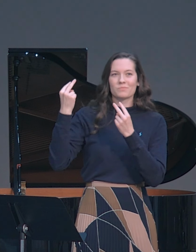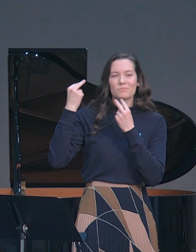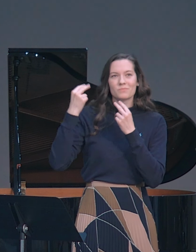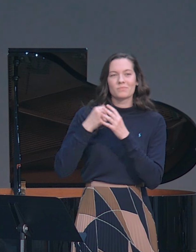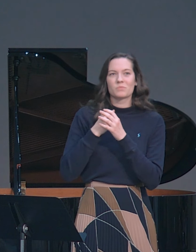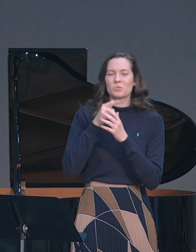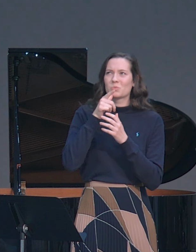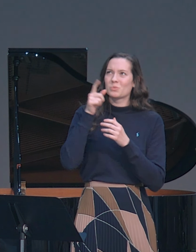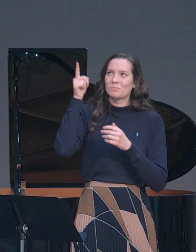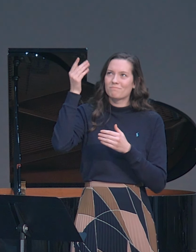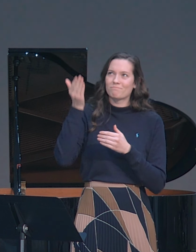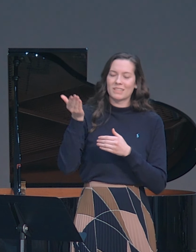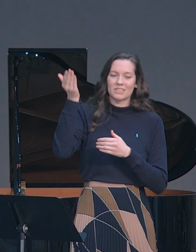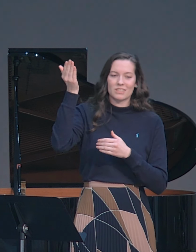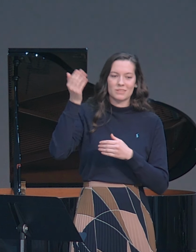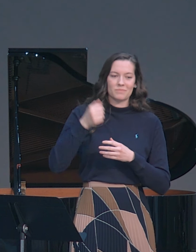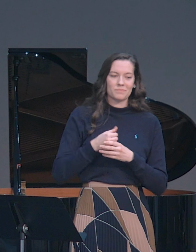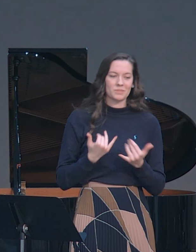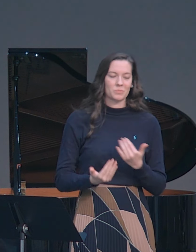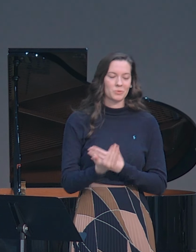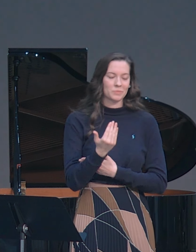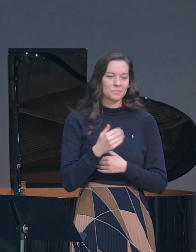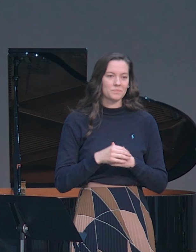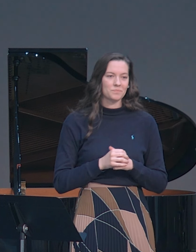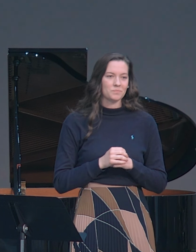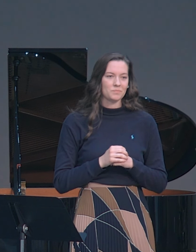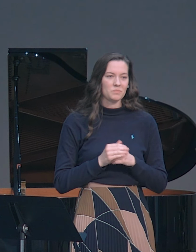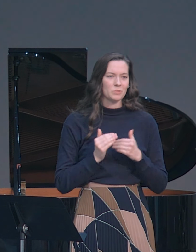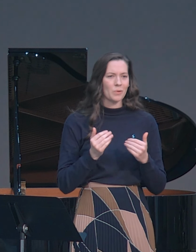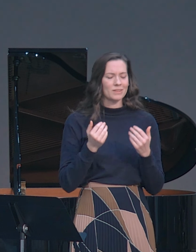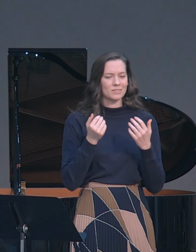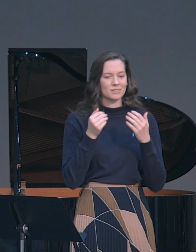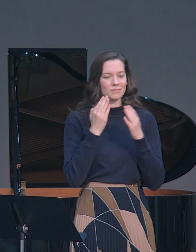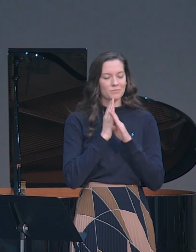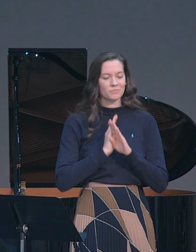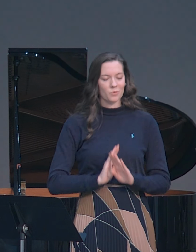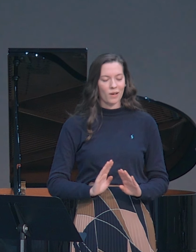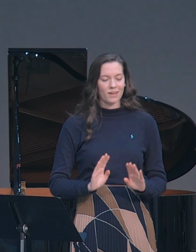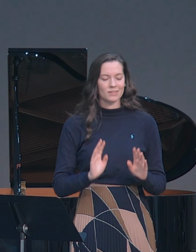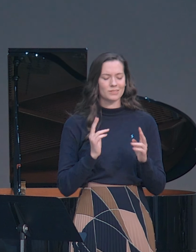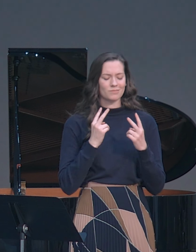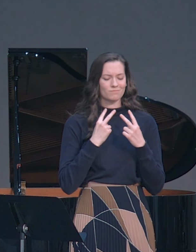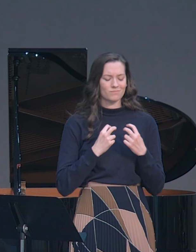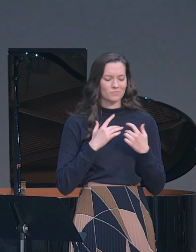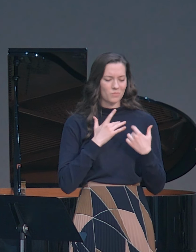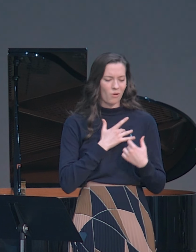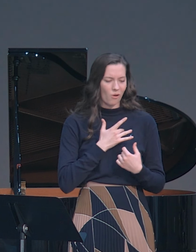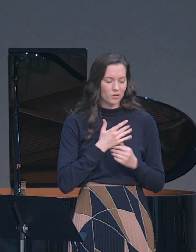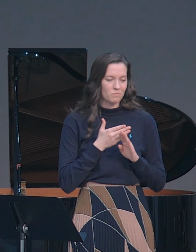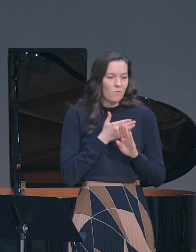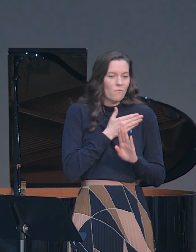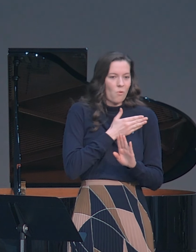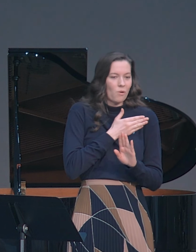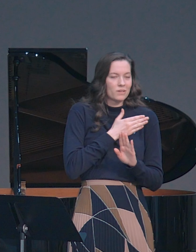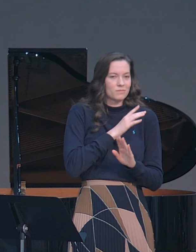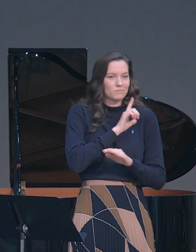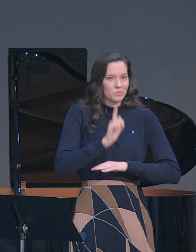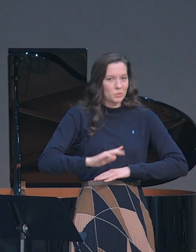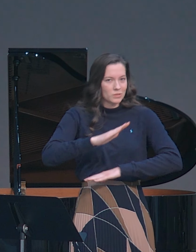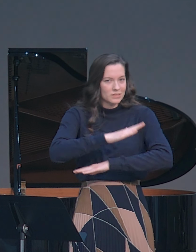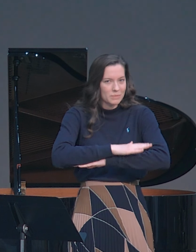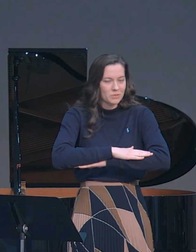morning. This morning, let's take a moment and quiet our hearts. Before we take the elements this morning, let's get honest